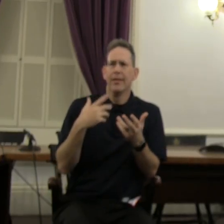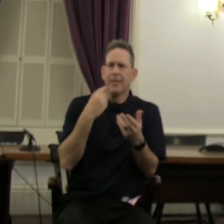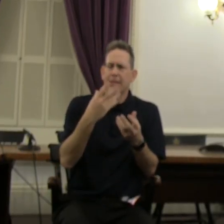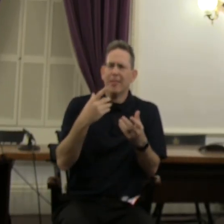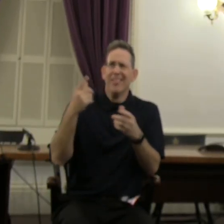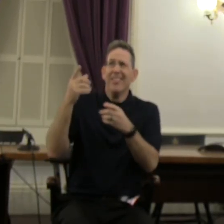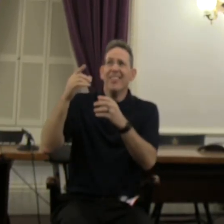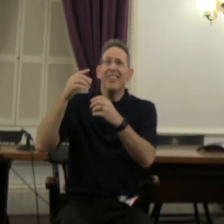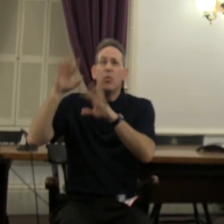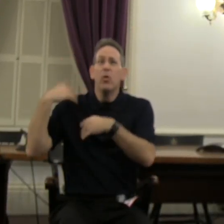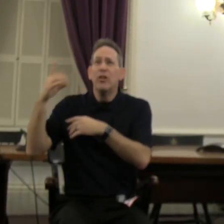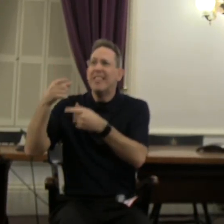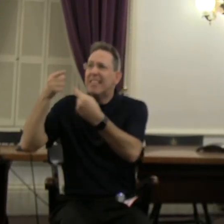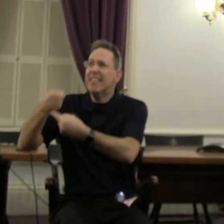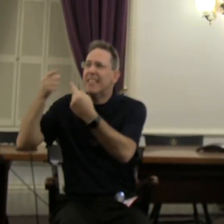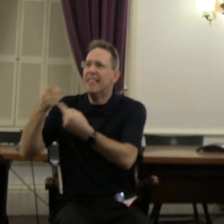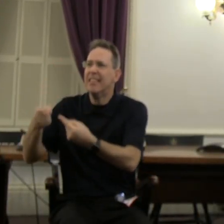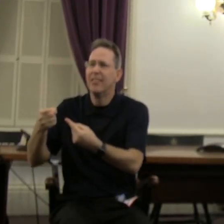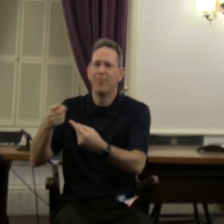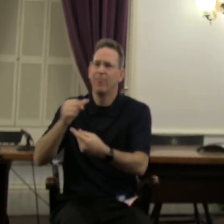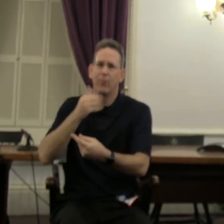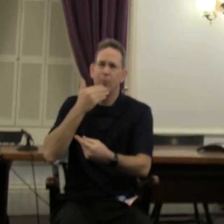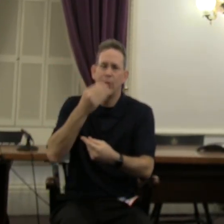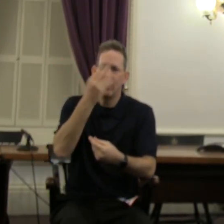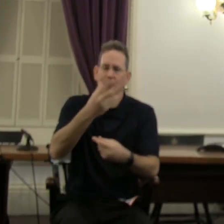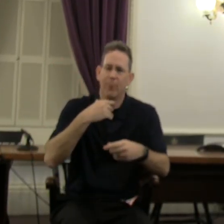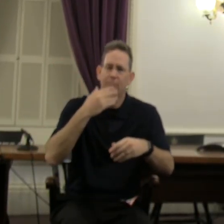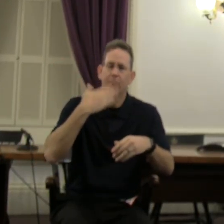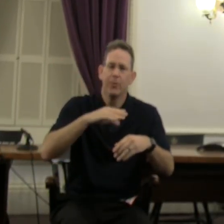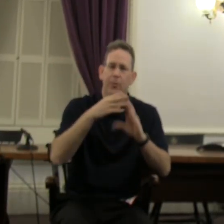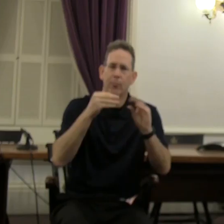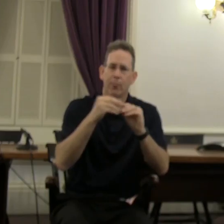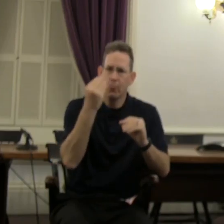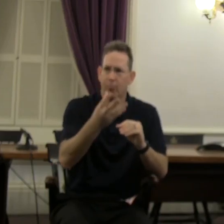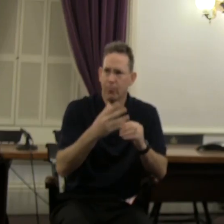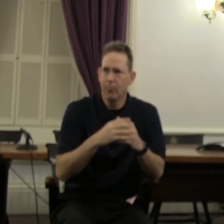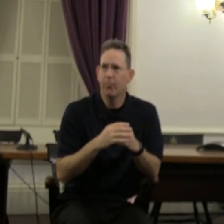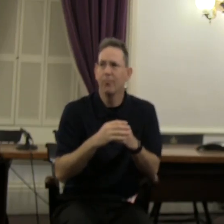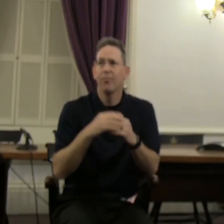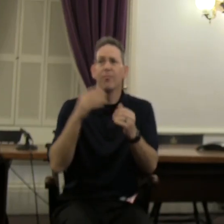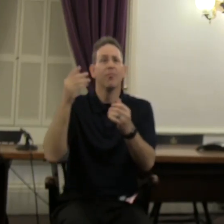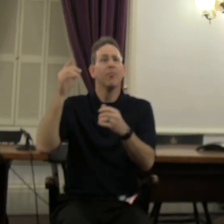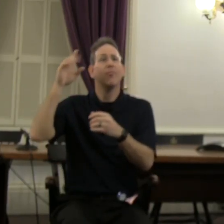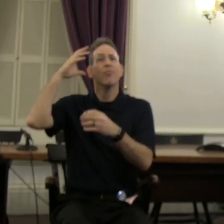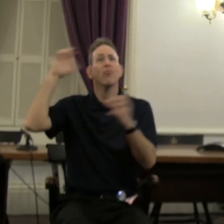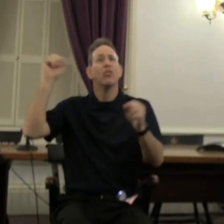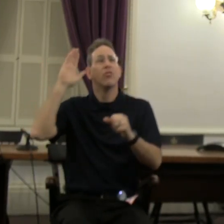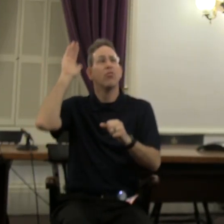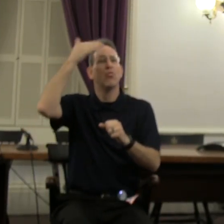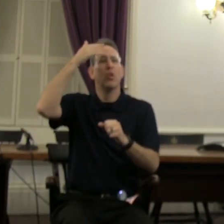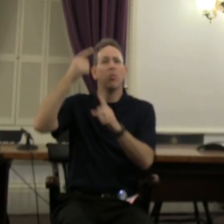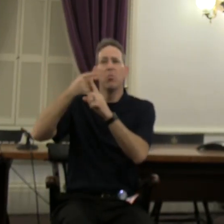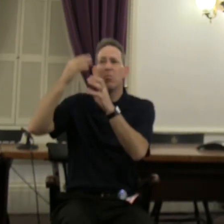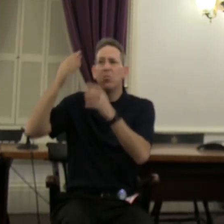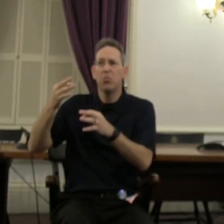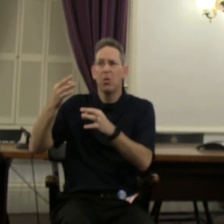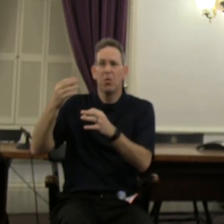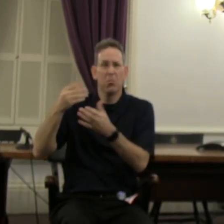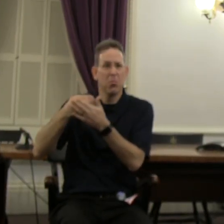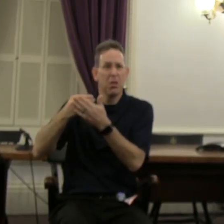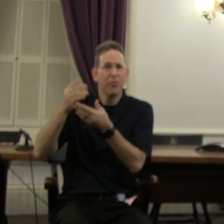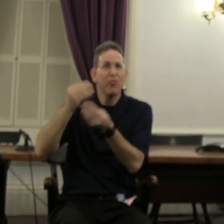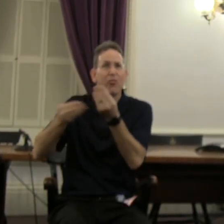to defeat the latest Trump budget. And my speech from now on is going to be a little bit of a downer,